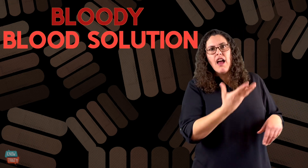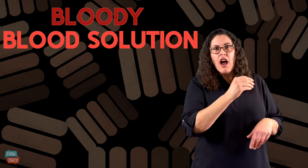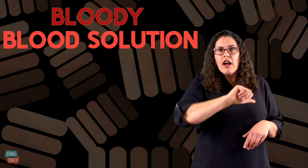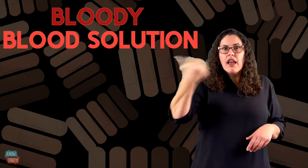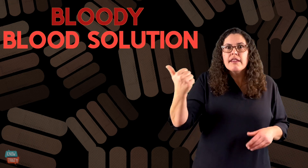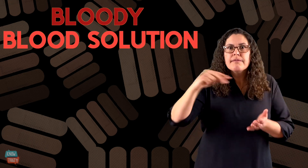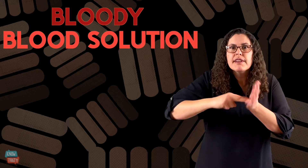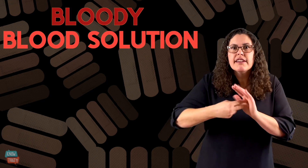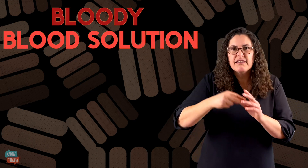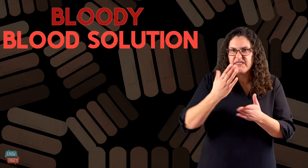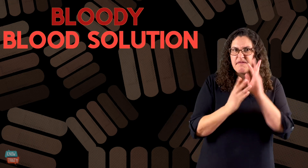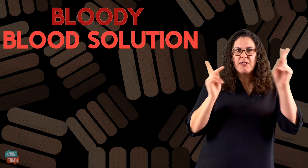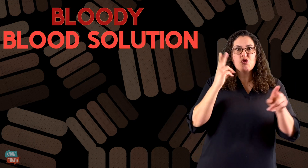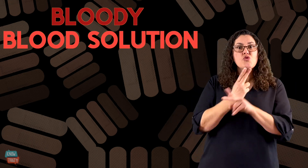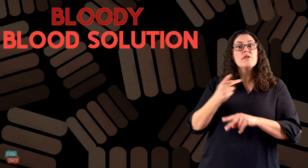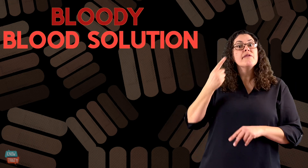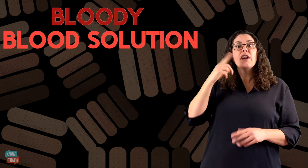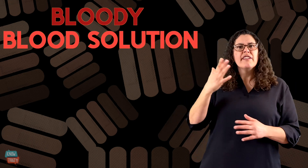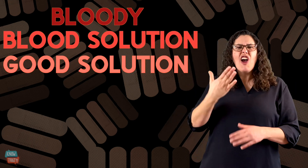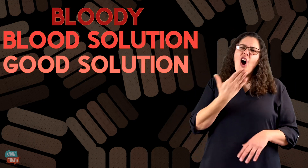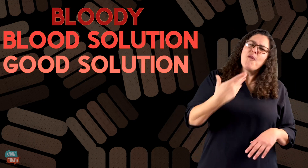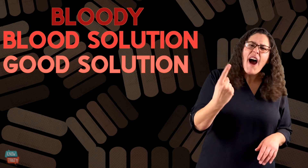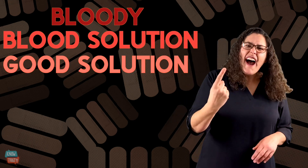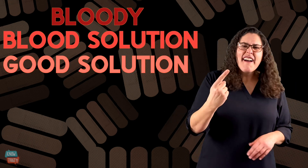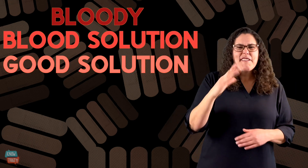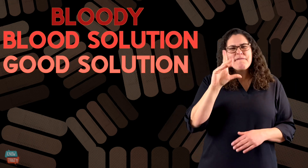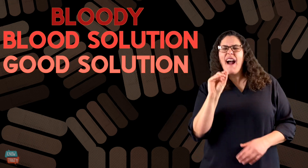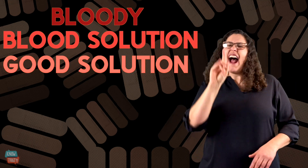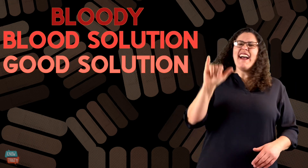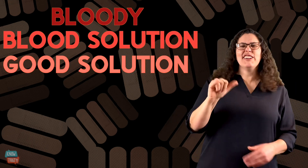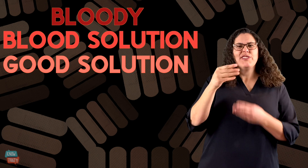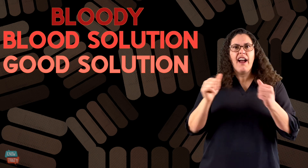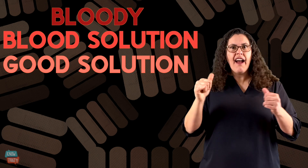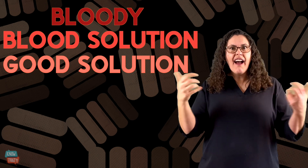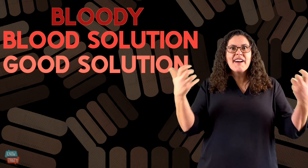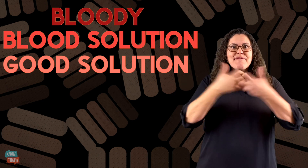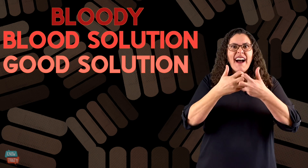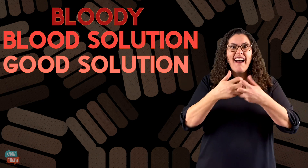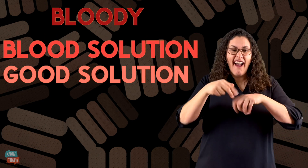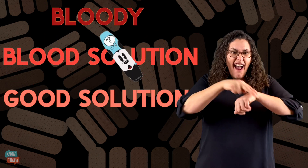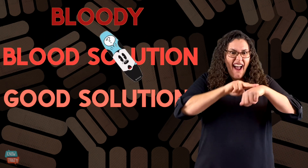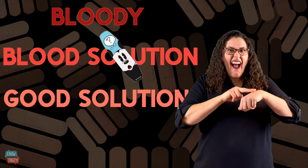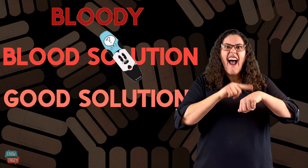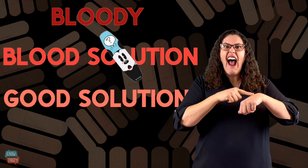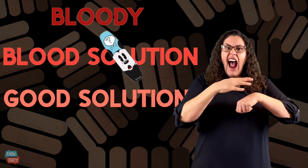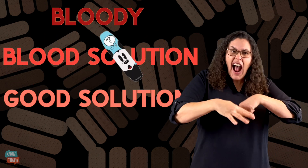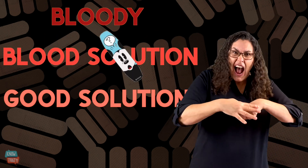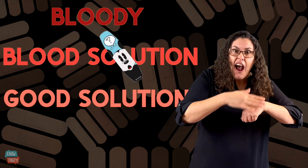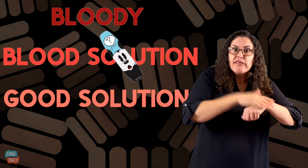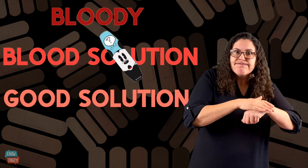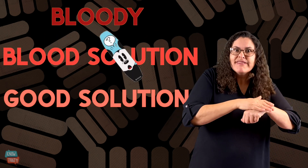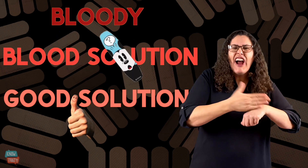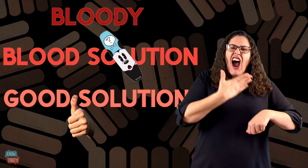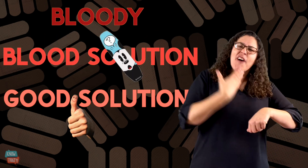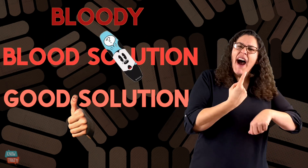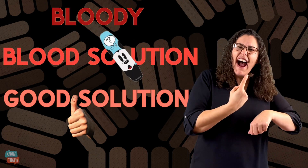connotations. It could be used, of course, as a blood solution, or it could mean a good one. So that works for the Band-Aid and a good solution